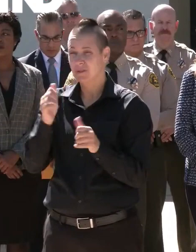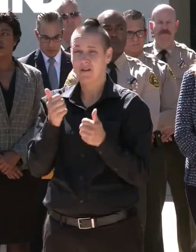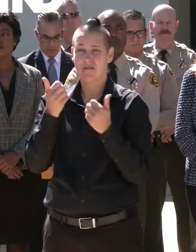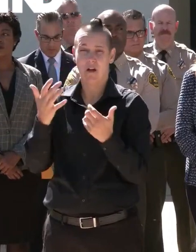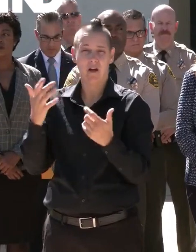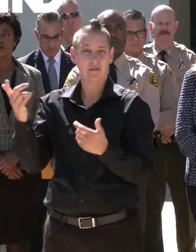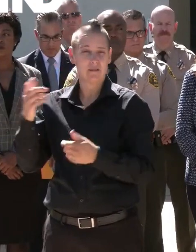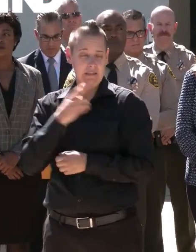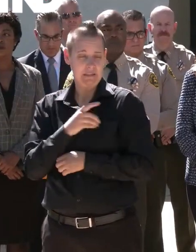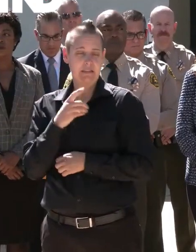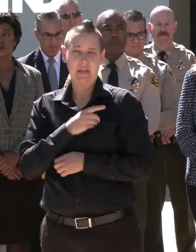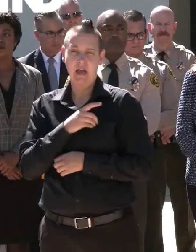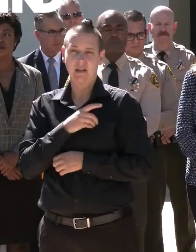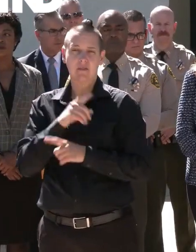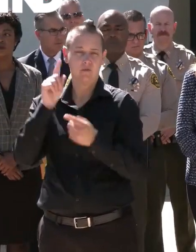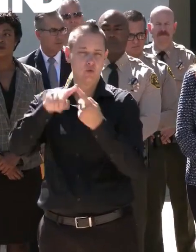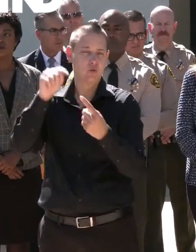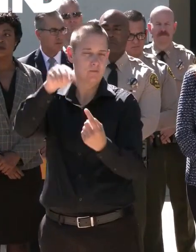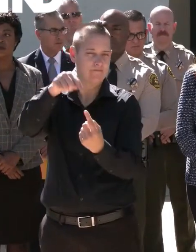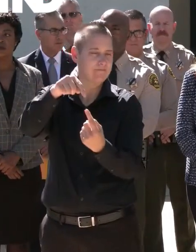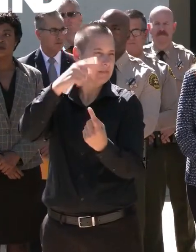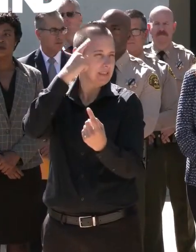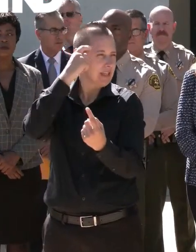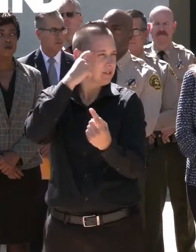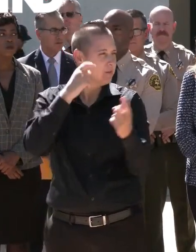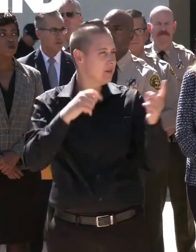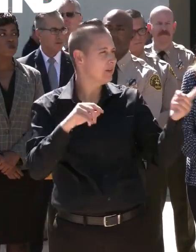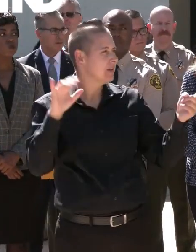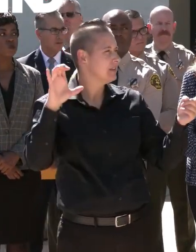our detectives to this suspect.